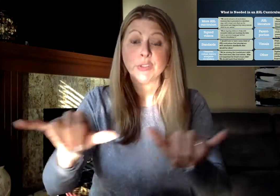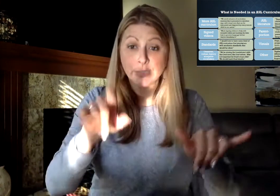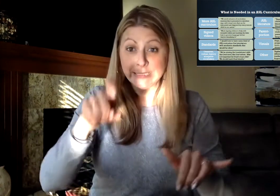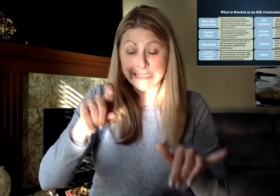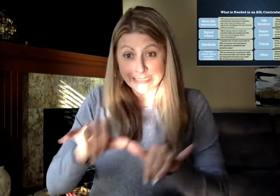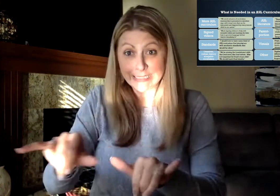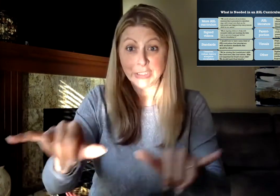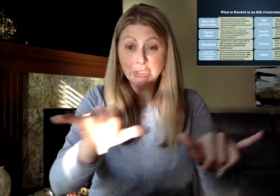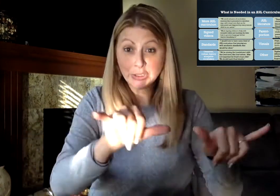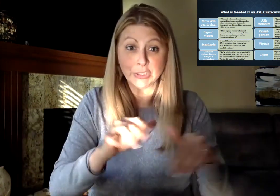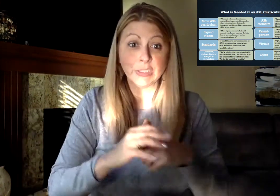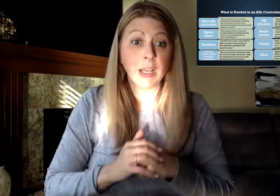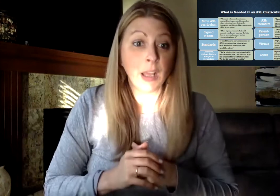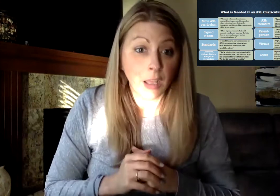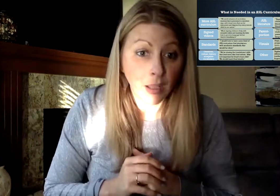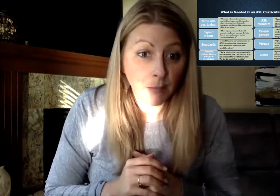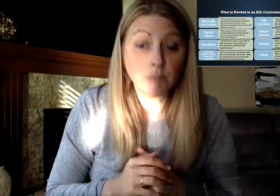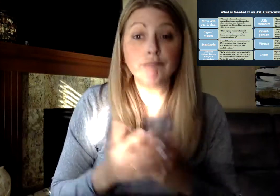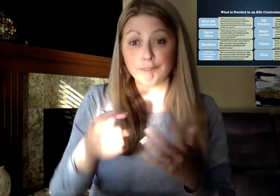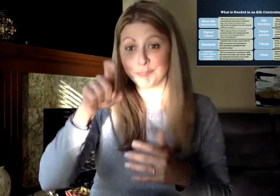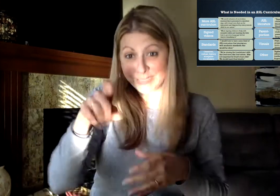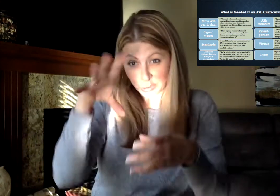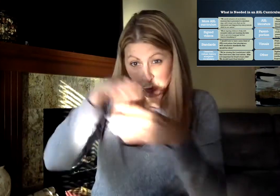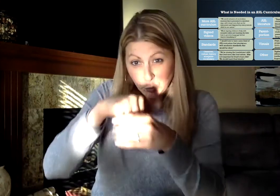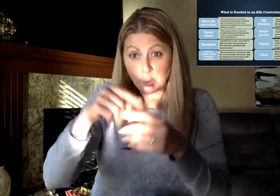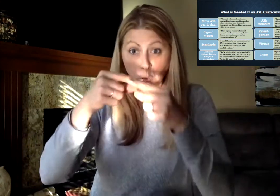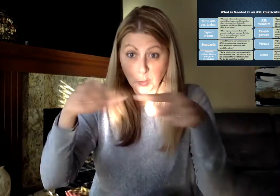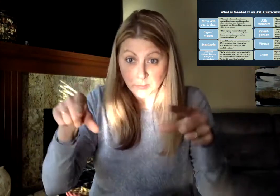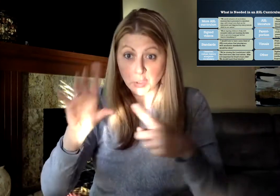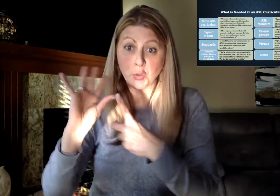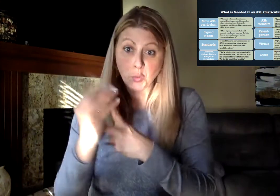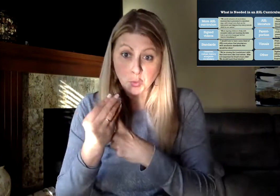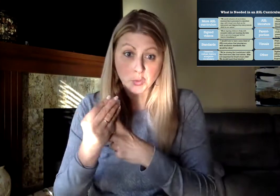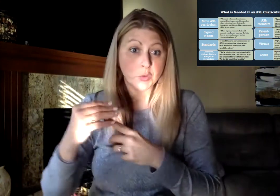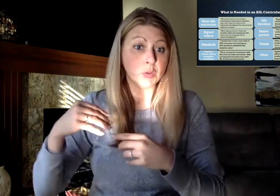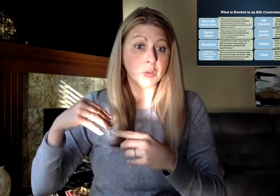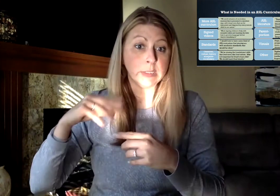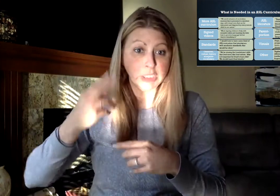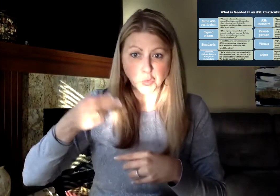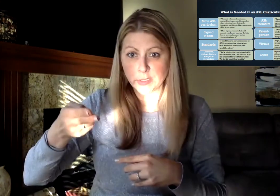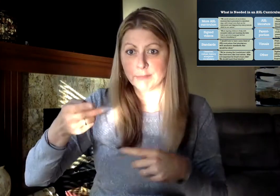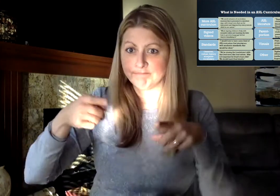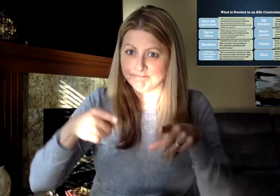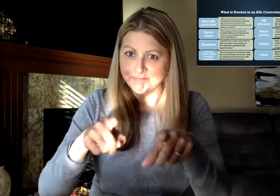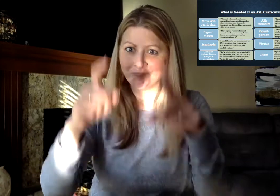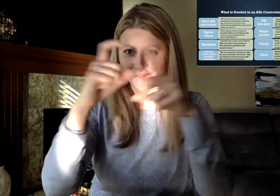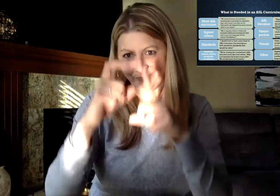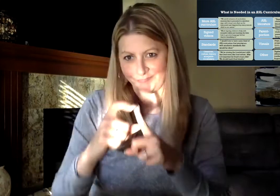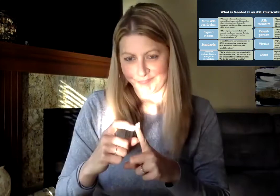standards. We need standards. We need to include grammar, culture, history,